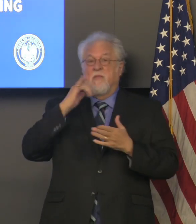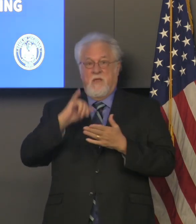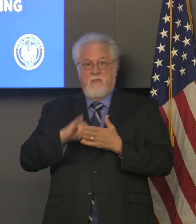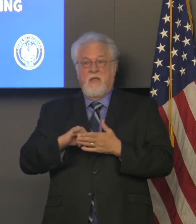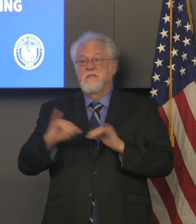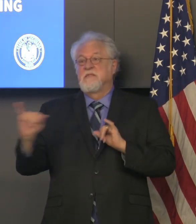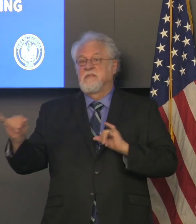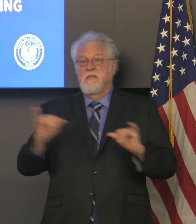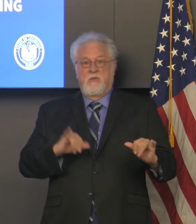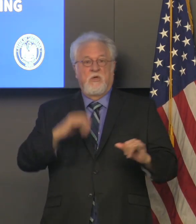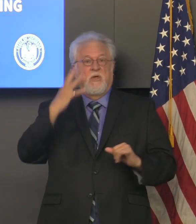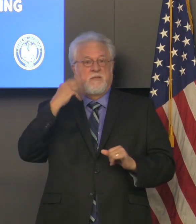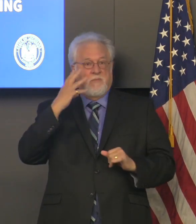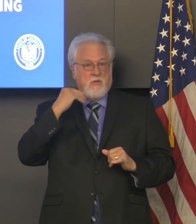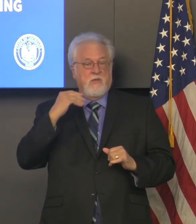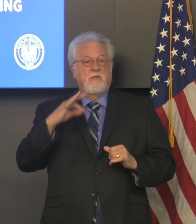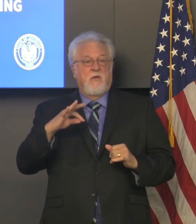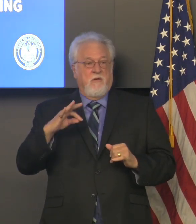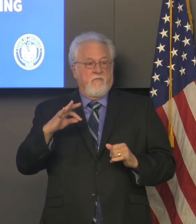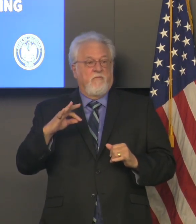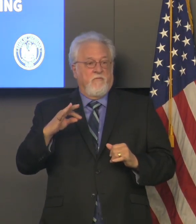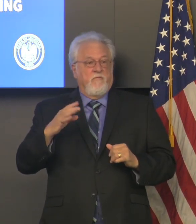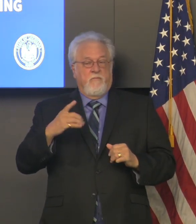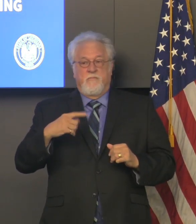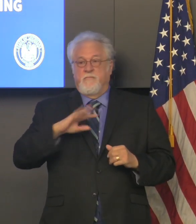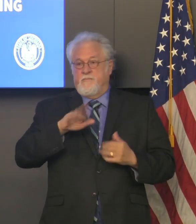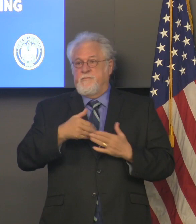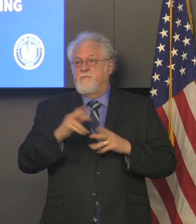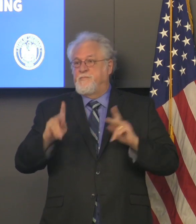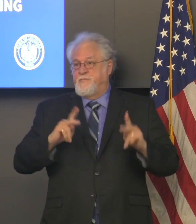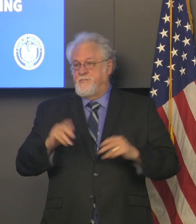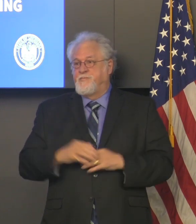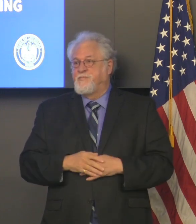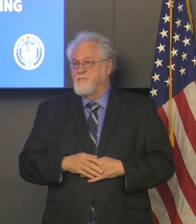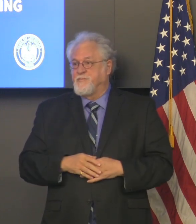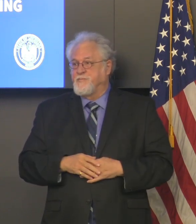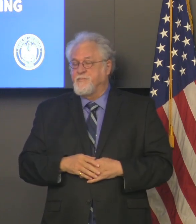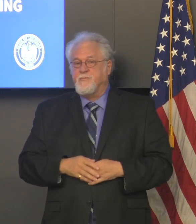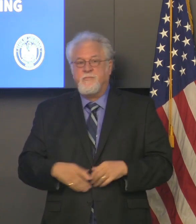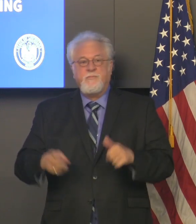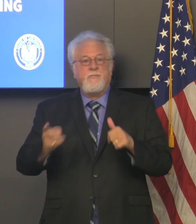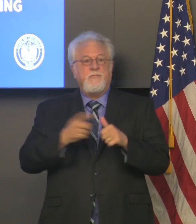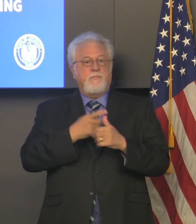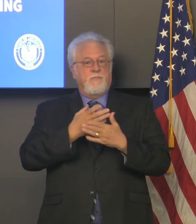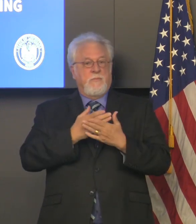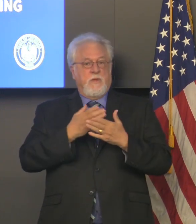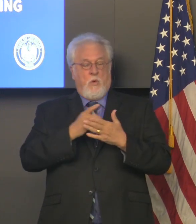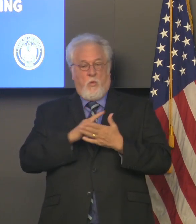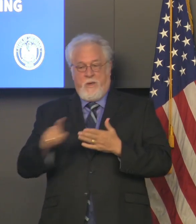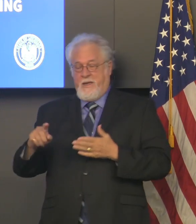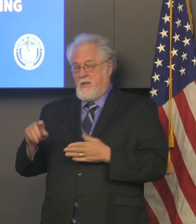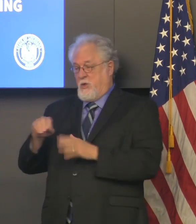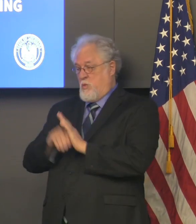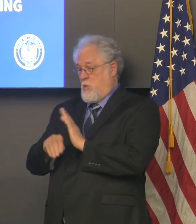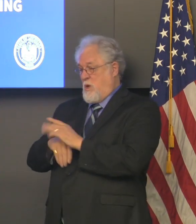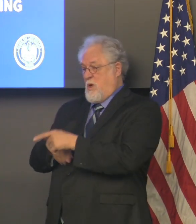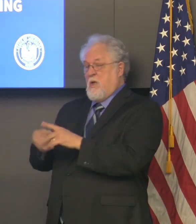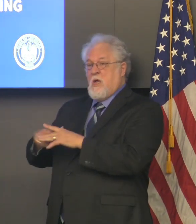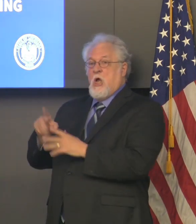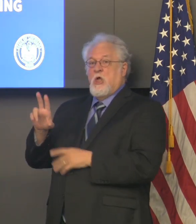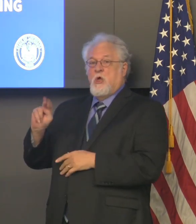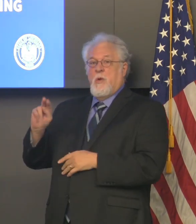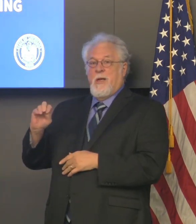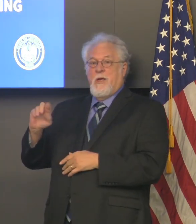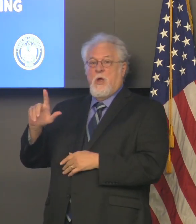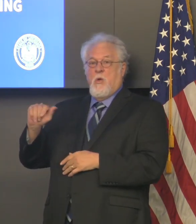similar to the experience of most people. The first week of surge testing in New Orleans will be administered at the UNO